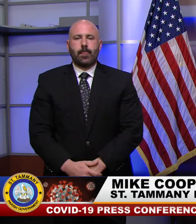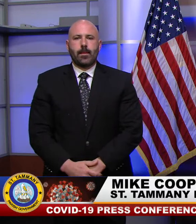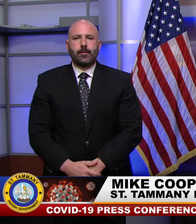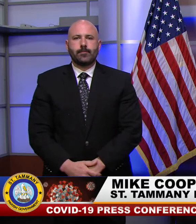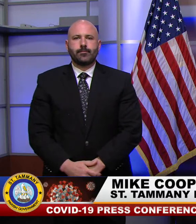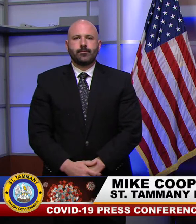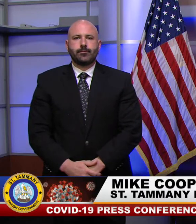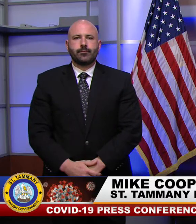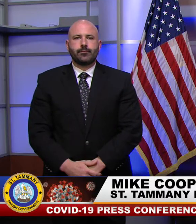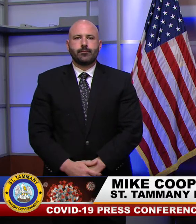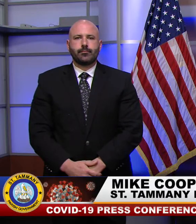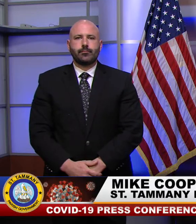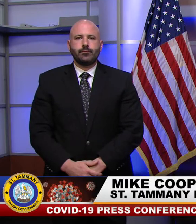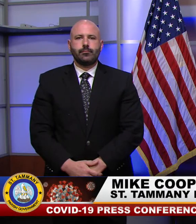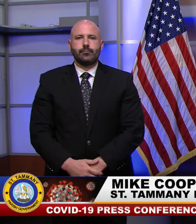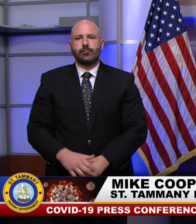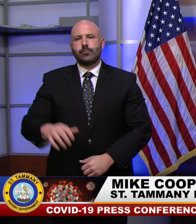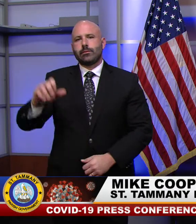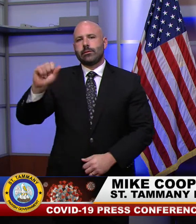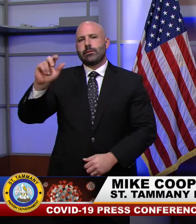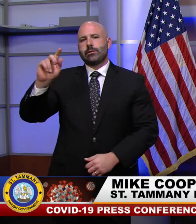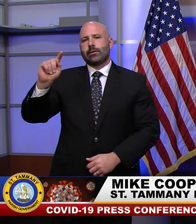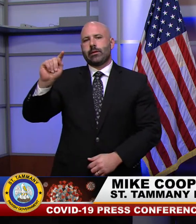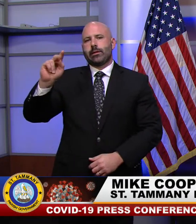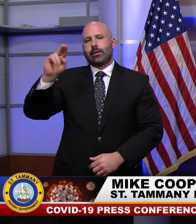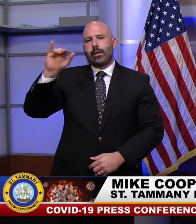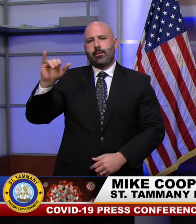I have a statement from St. Tammany Health System.